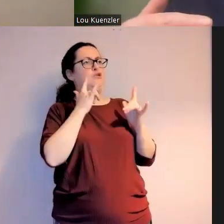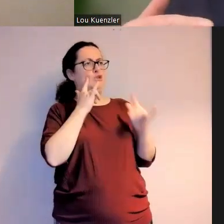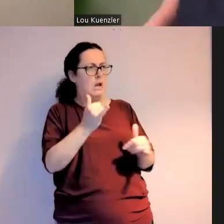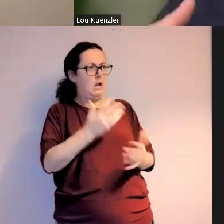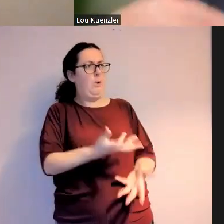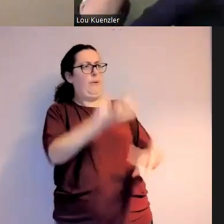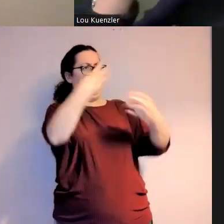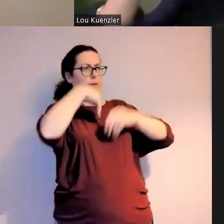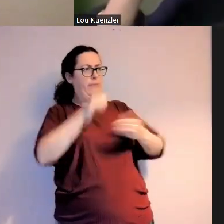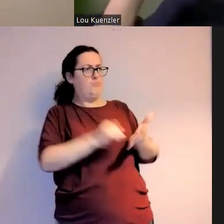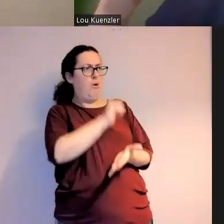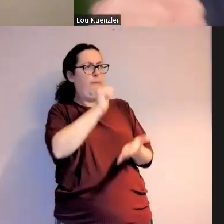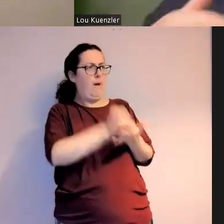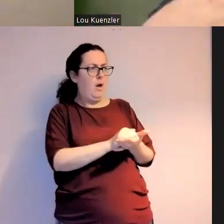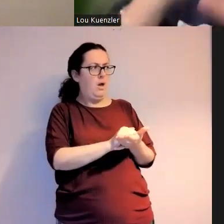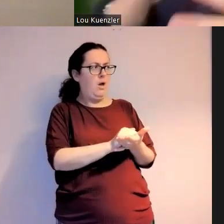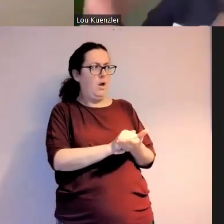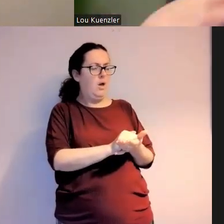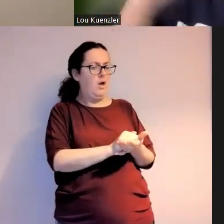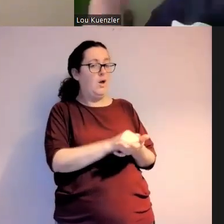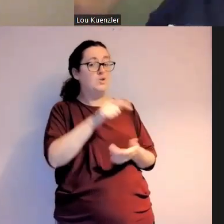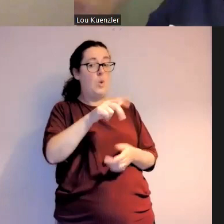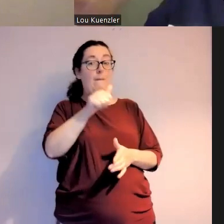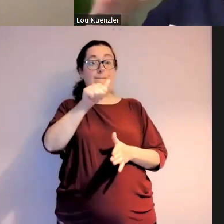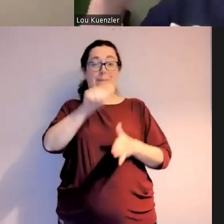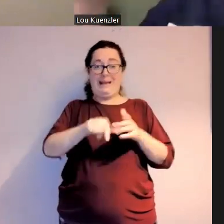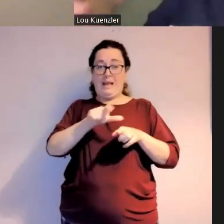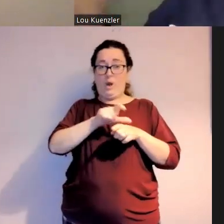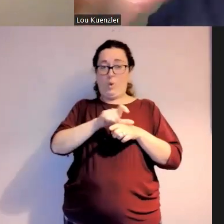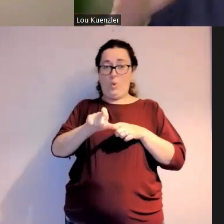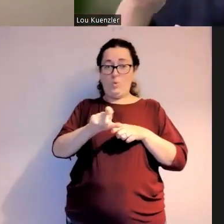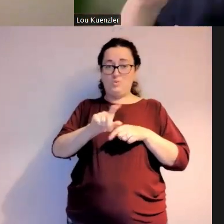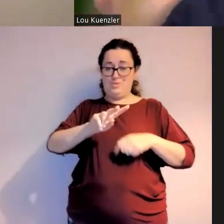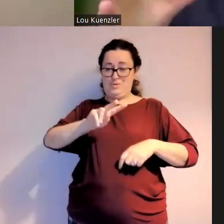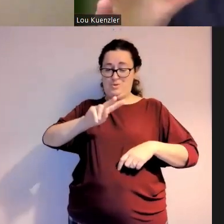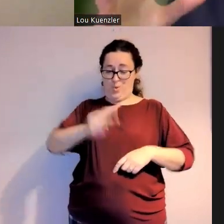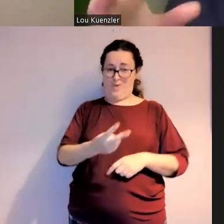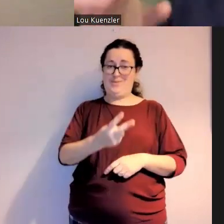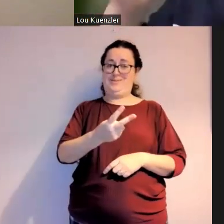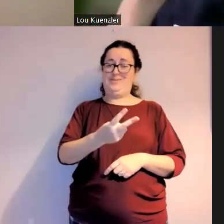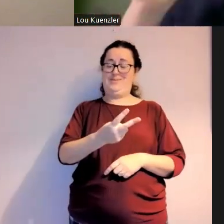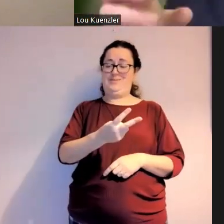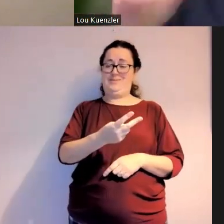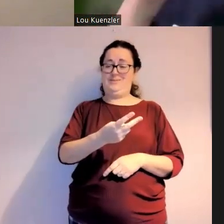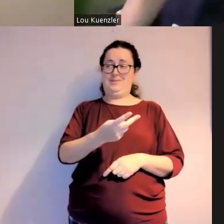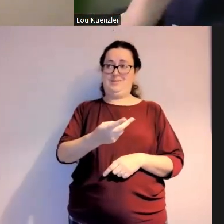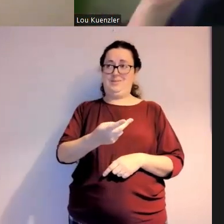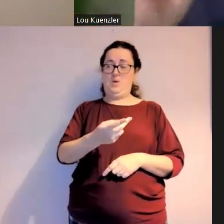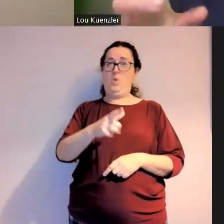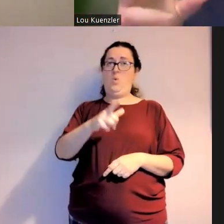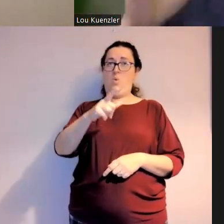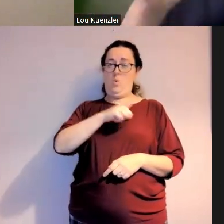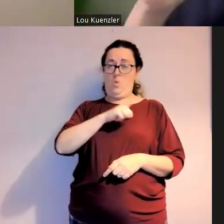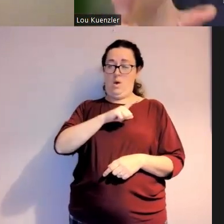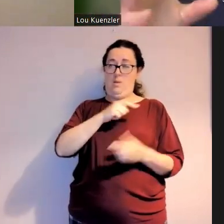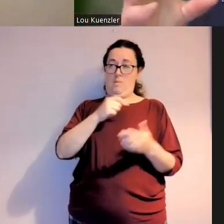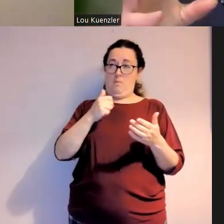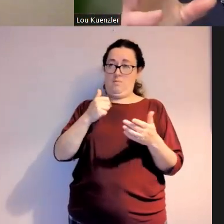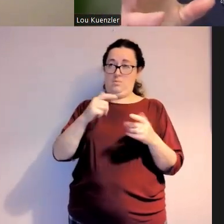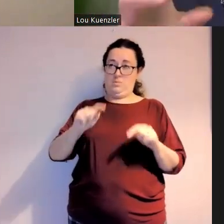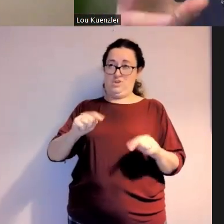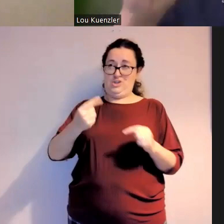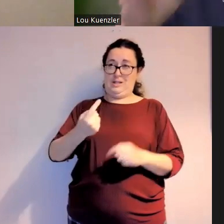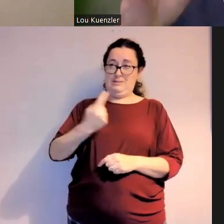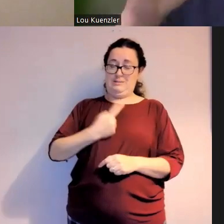taken everything in. And so she did the introductory beginner's course twice in order to really challenge